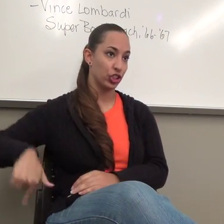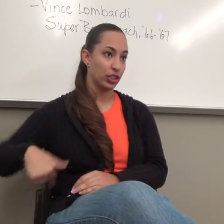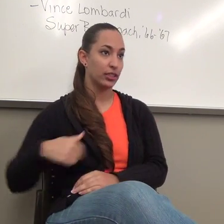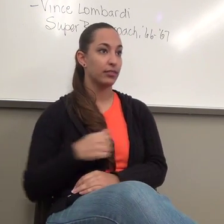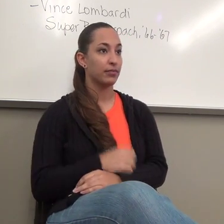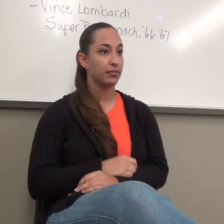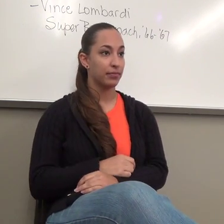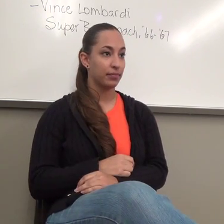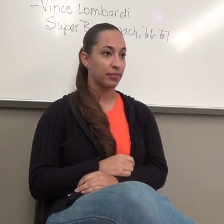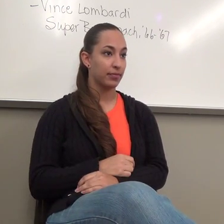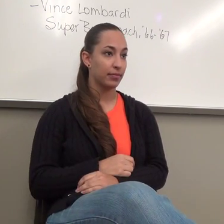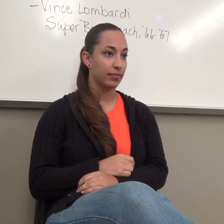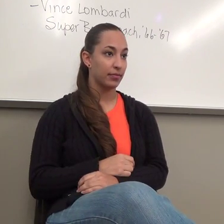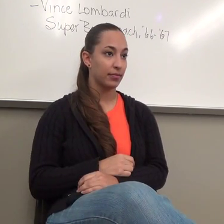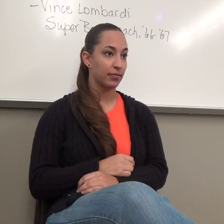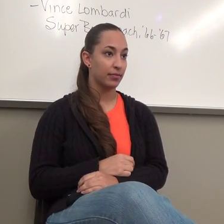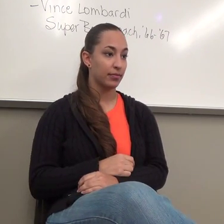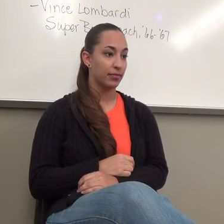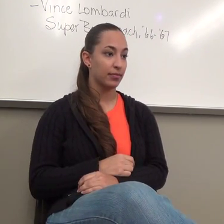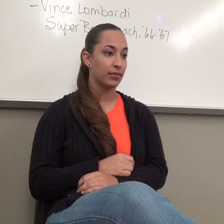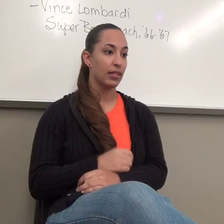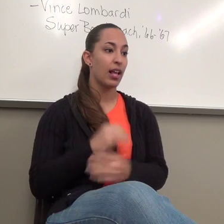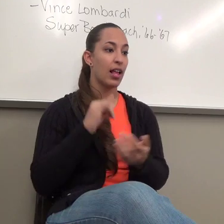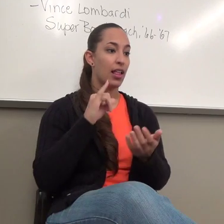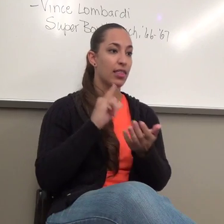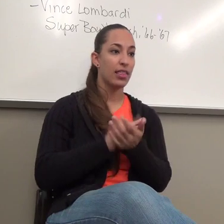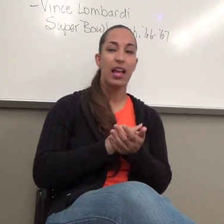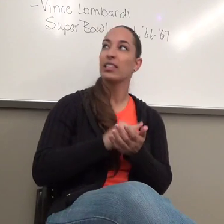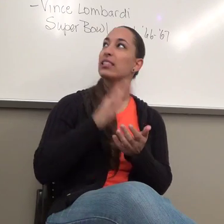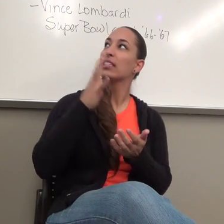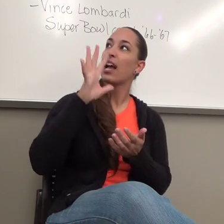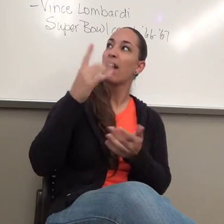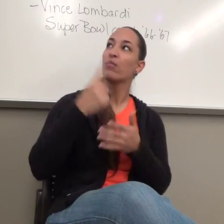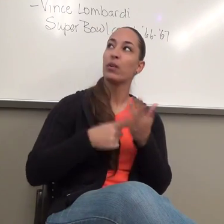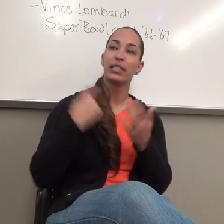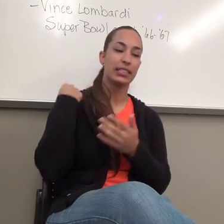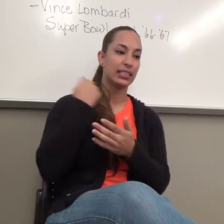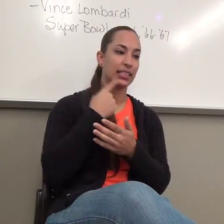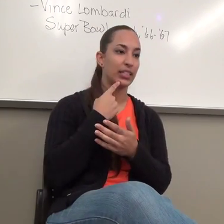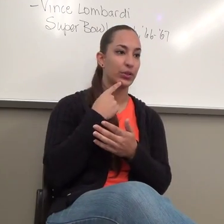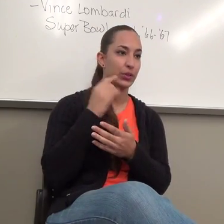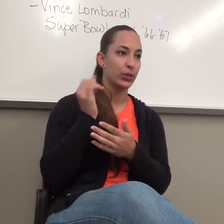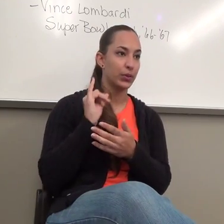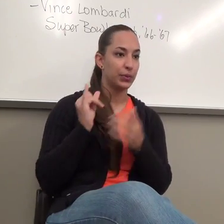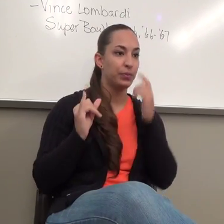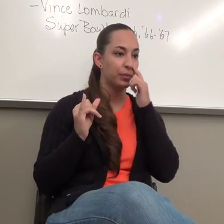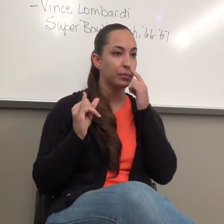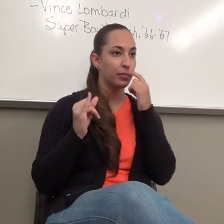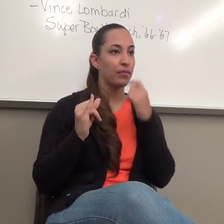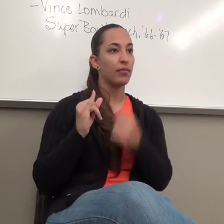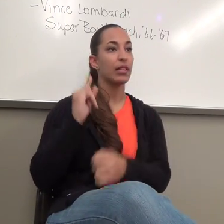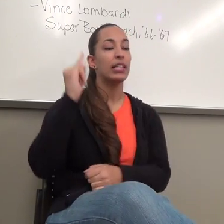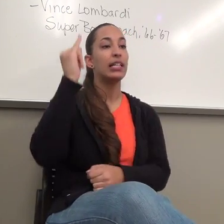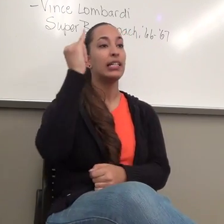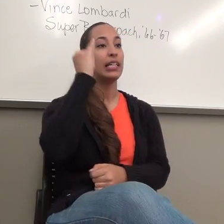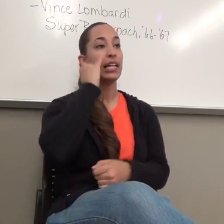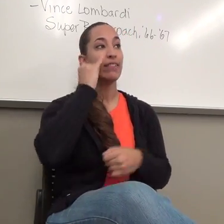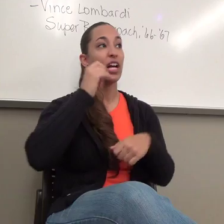So that's kind of what he's saying too. If you're just on time, if you're walking in the door at